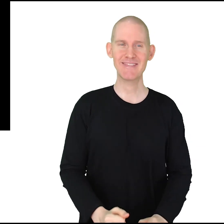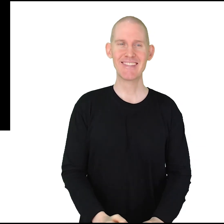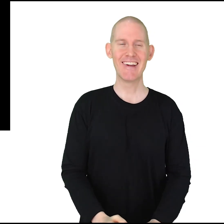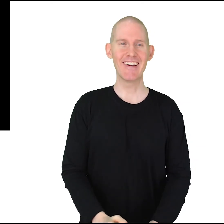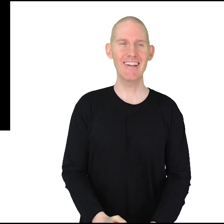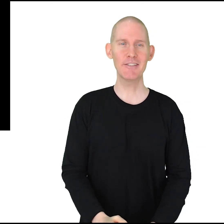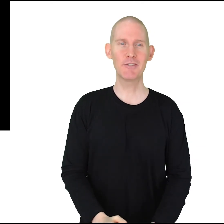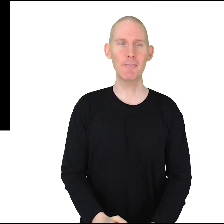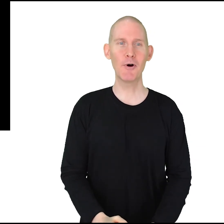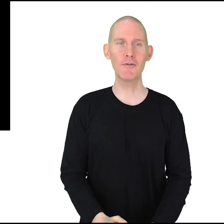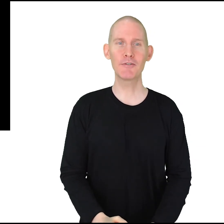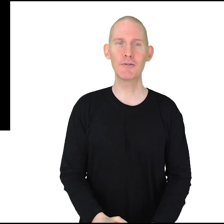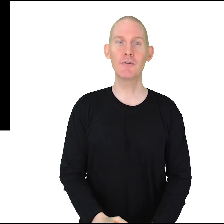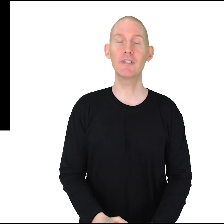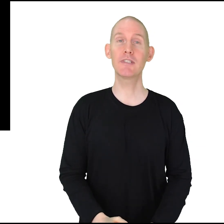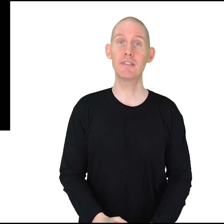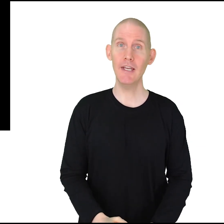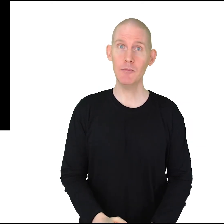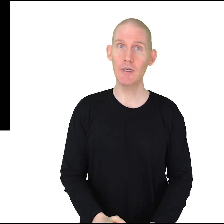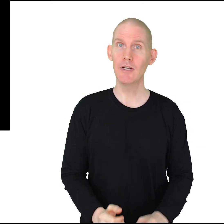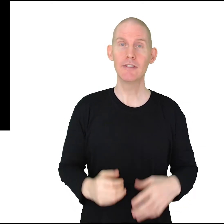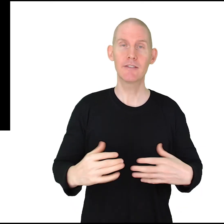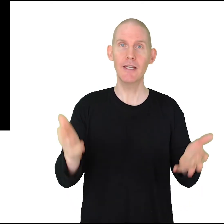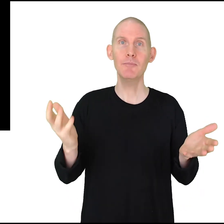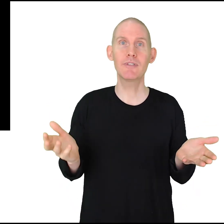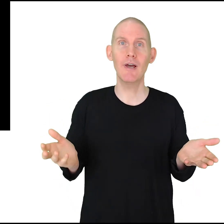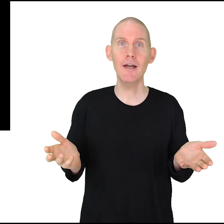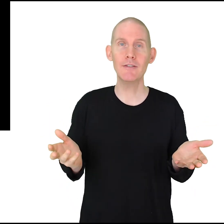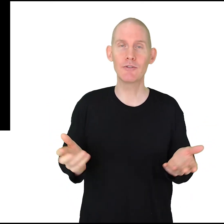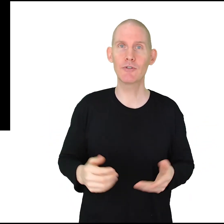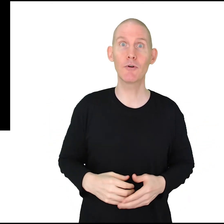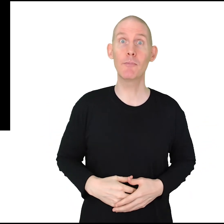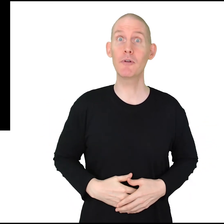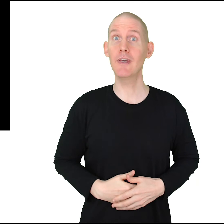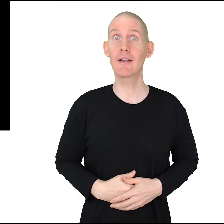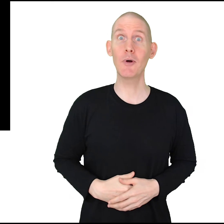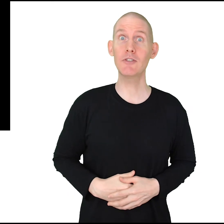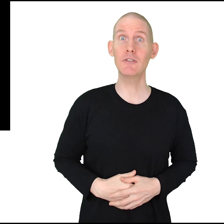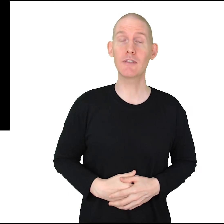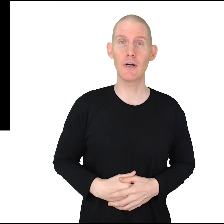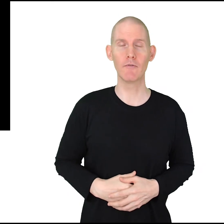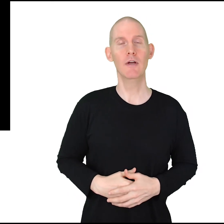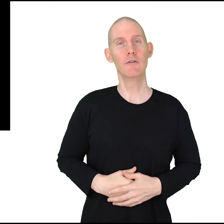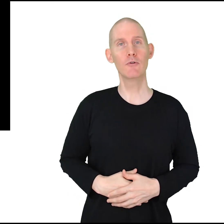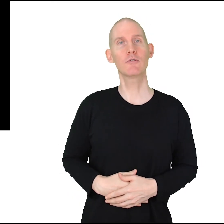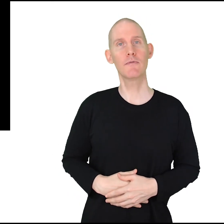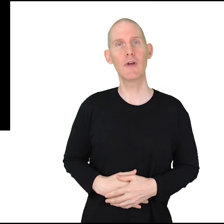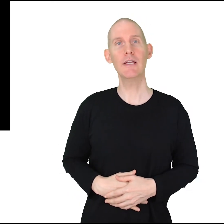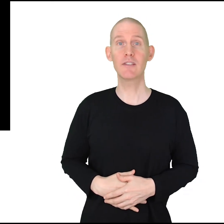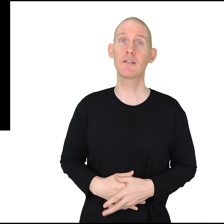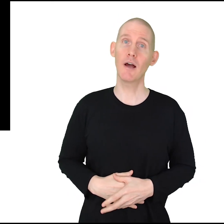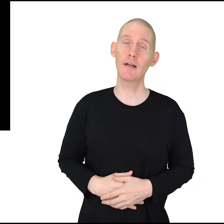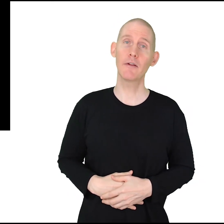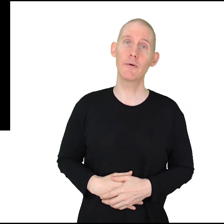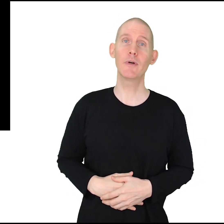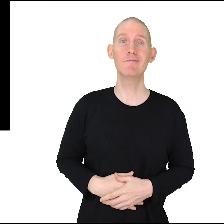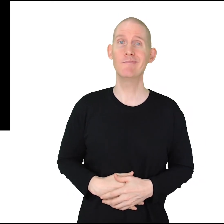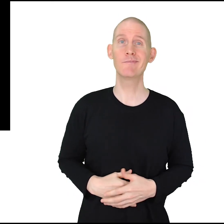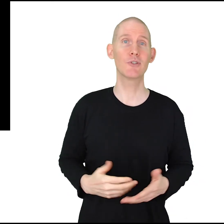All right, let's jump over to the statement. Same signs, just don't put that question stuff. Neutral face, nod a little bit, just sharing